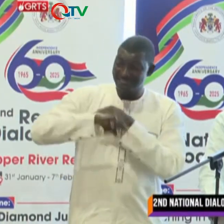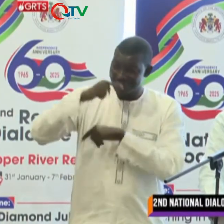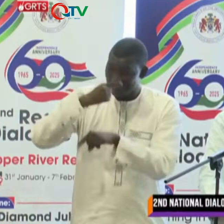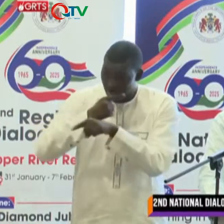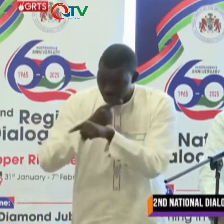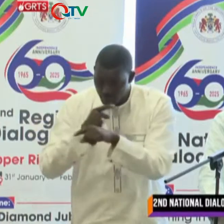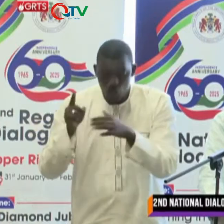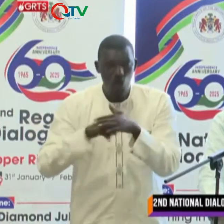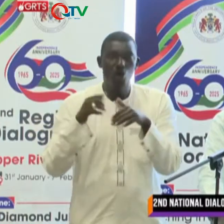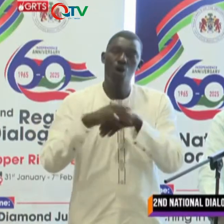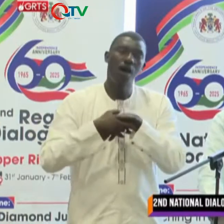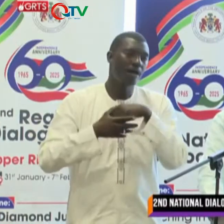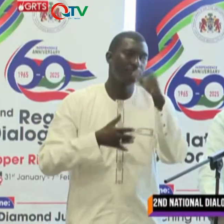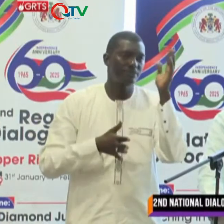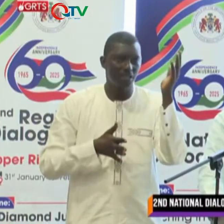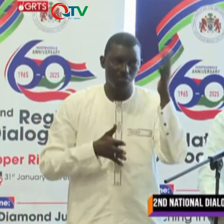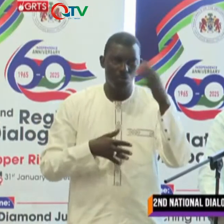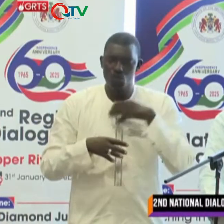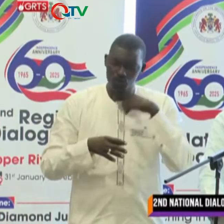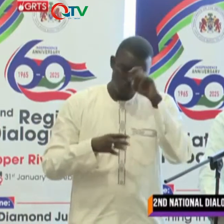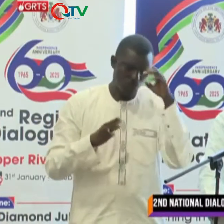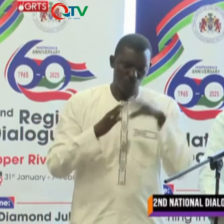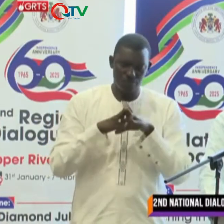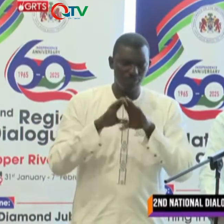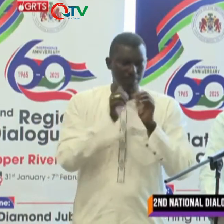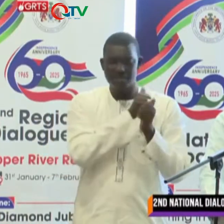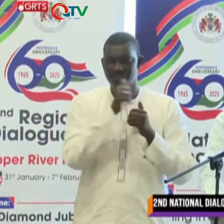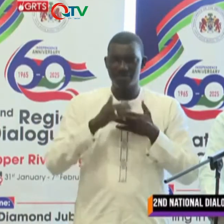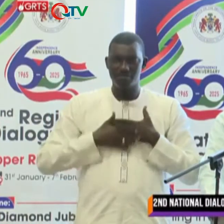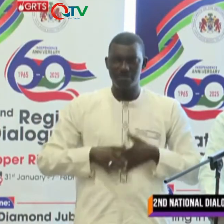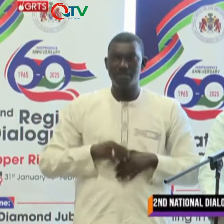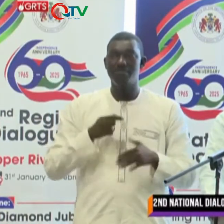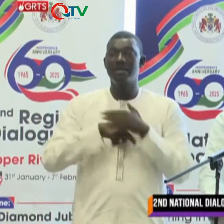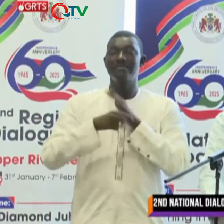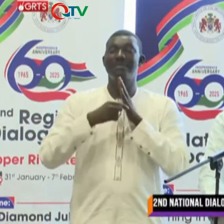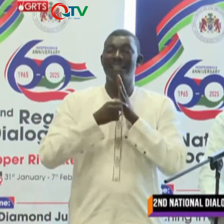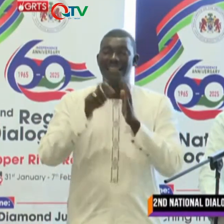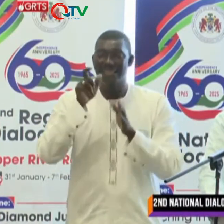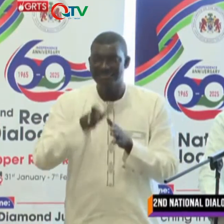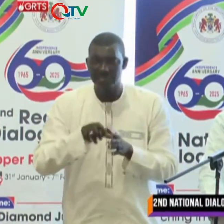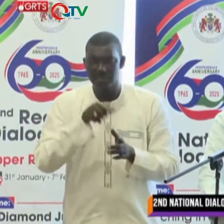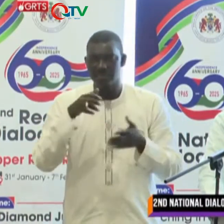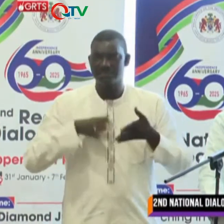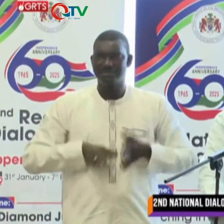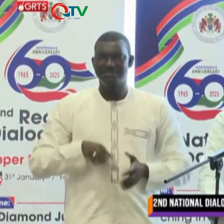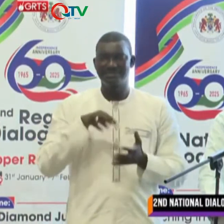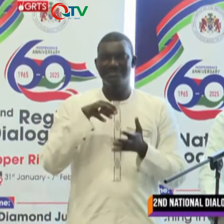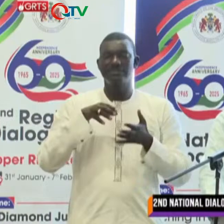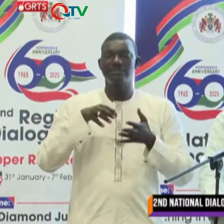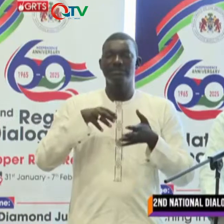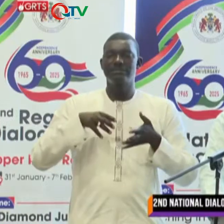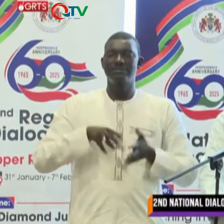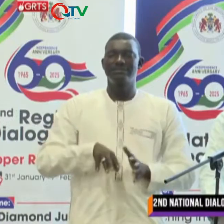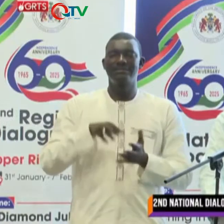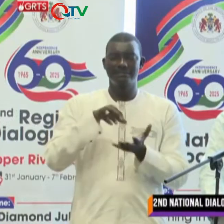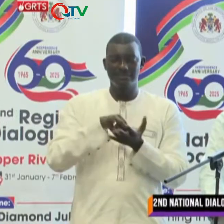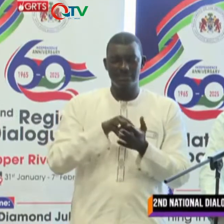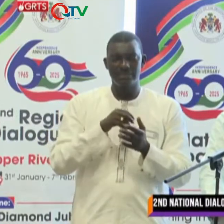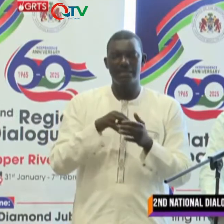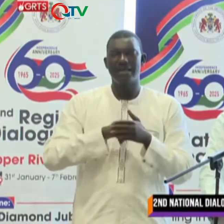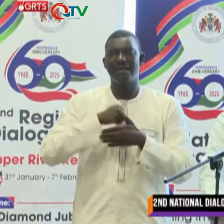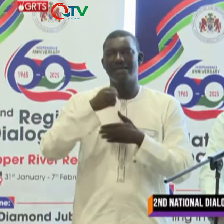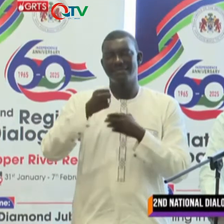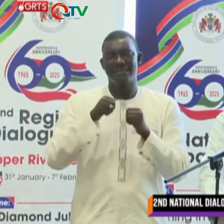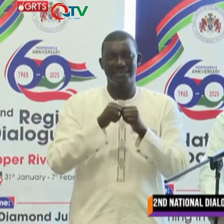diaspora. In the same way, as a party leader and a citizen, I extend a hand of cooperation to